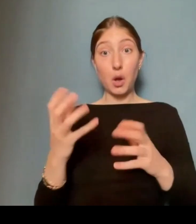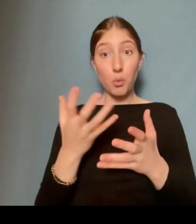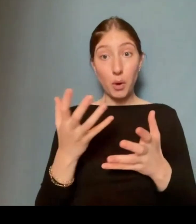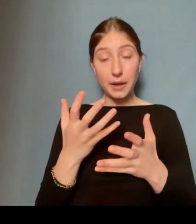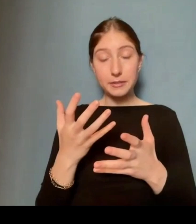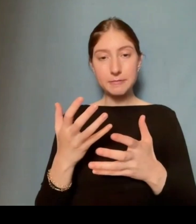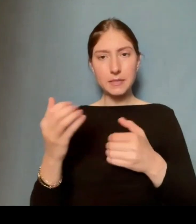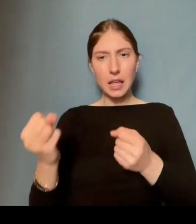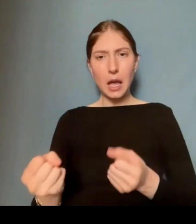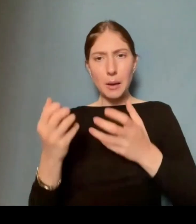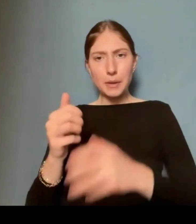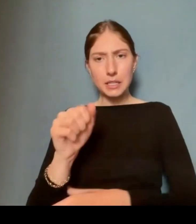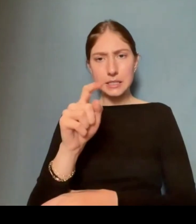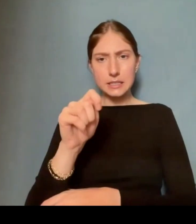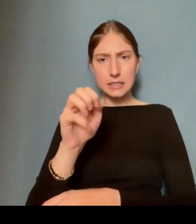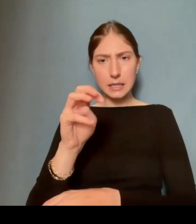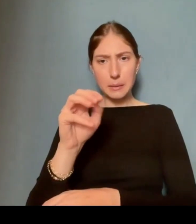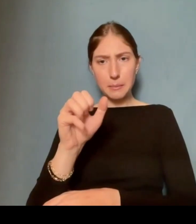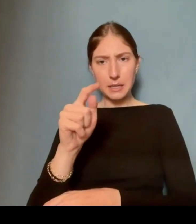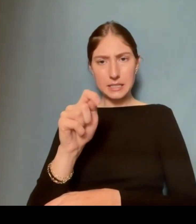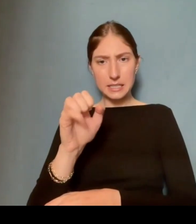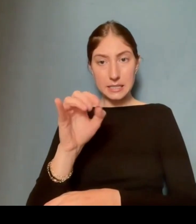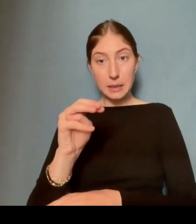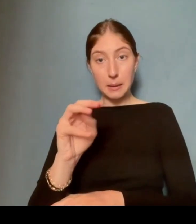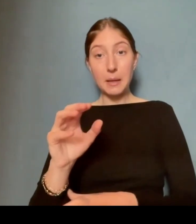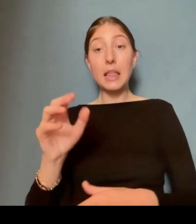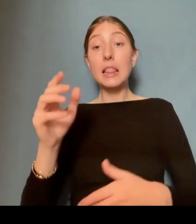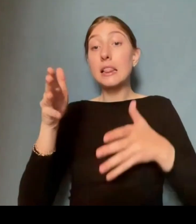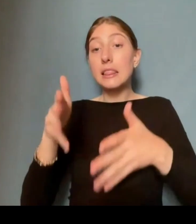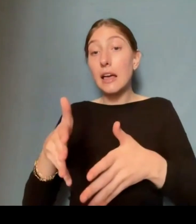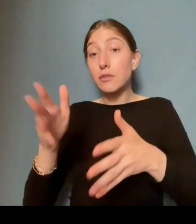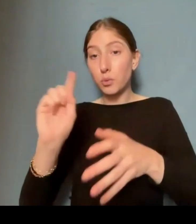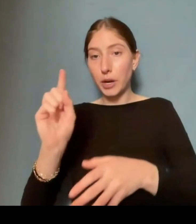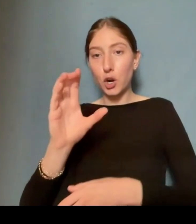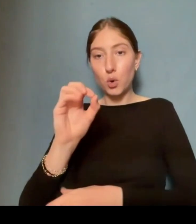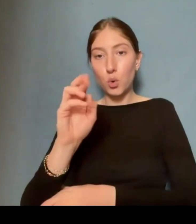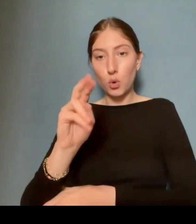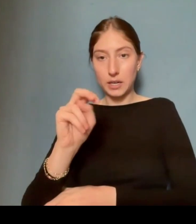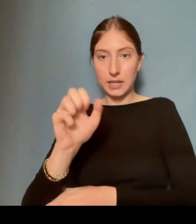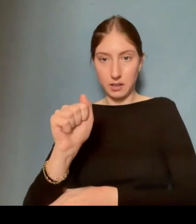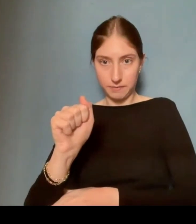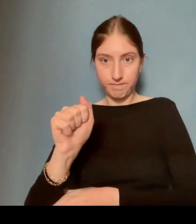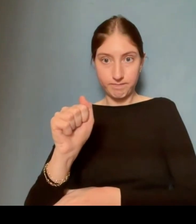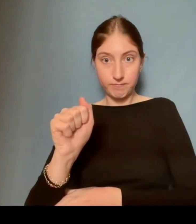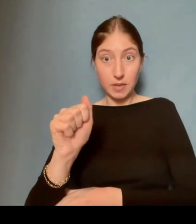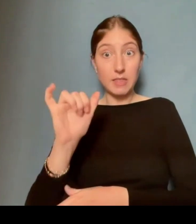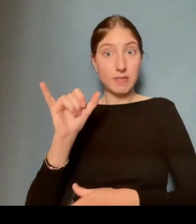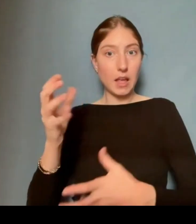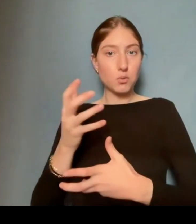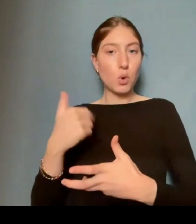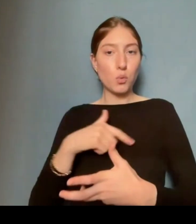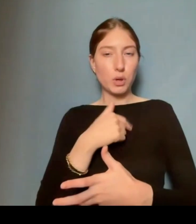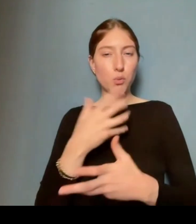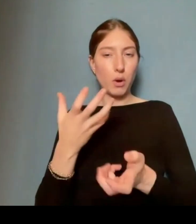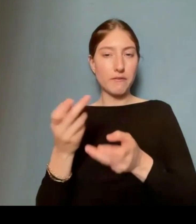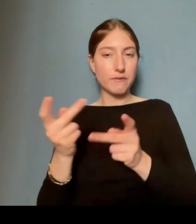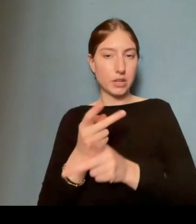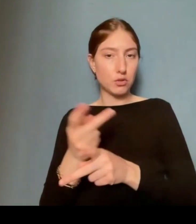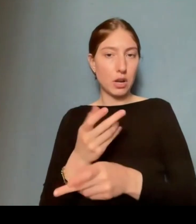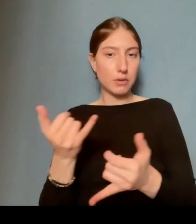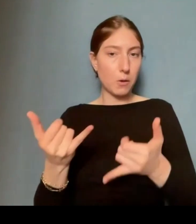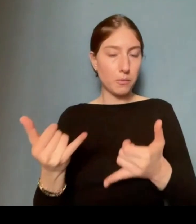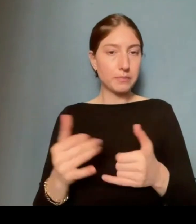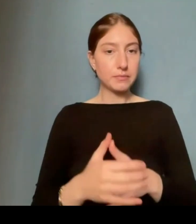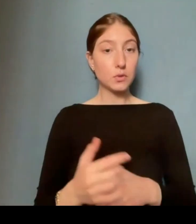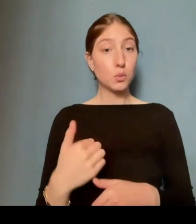your cornea. Right. All right. So you have about 1.7 points of astigmatism,